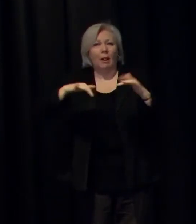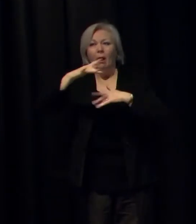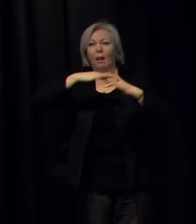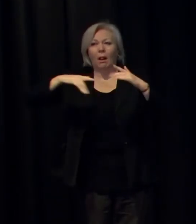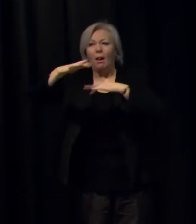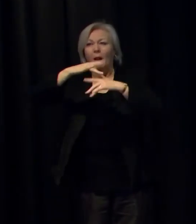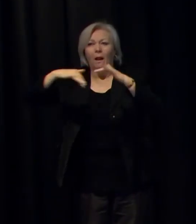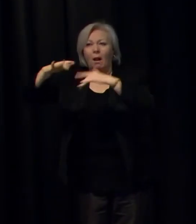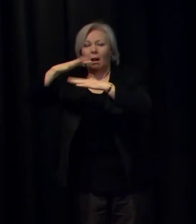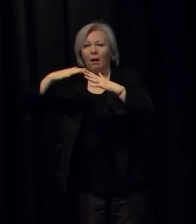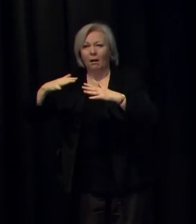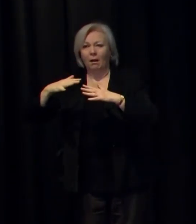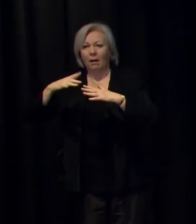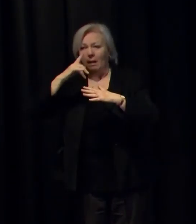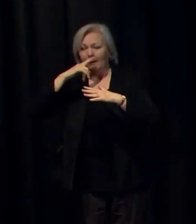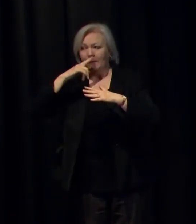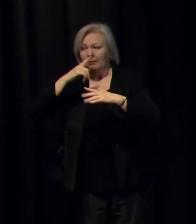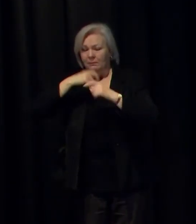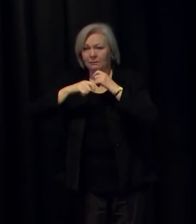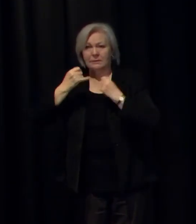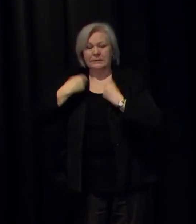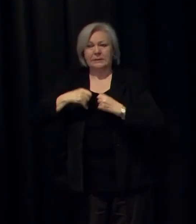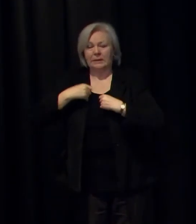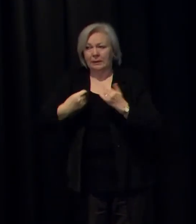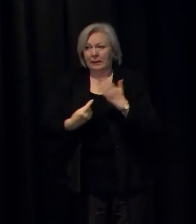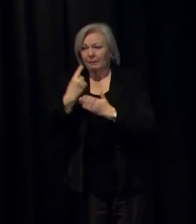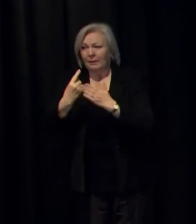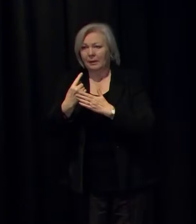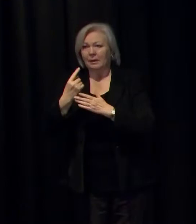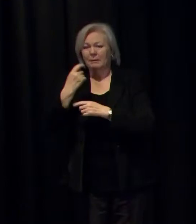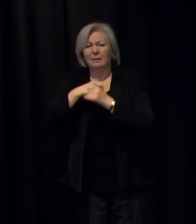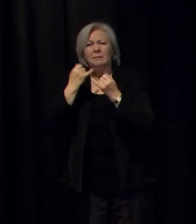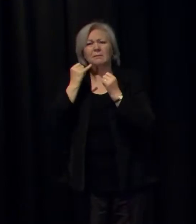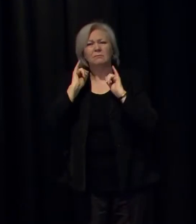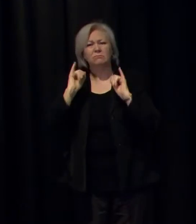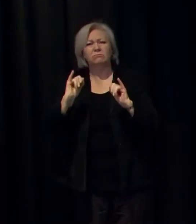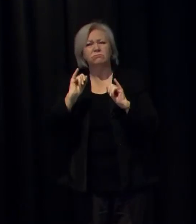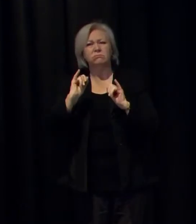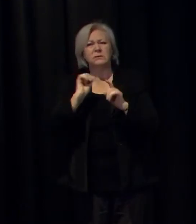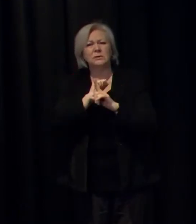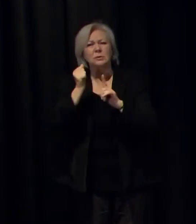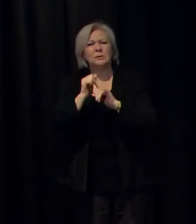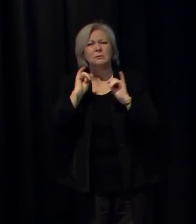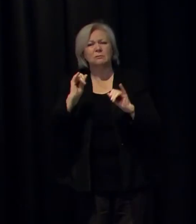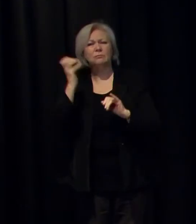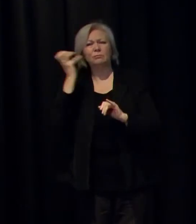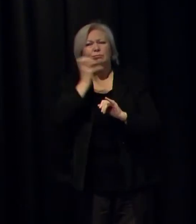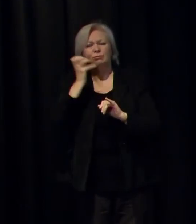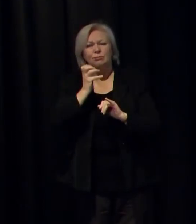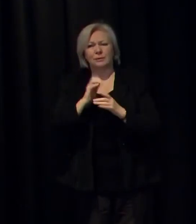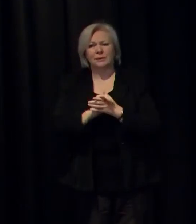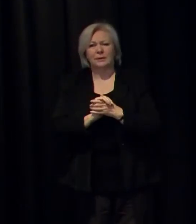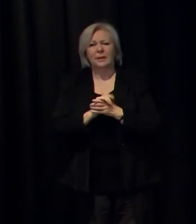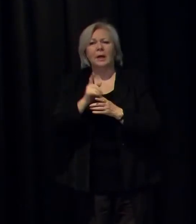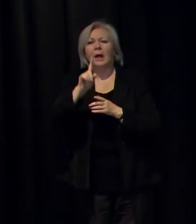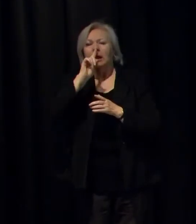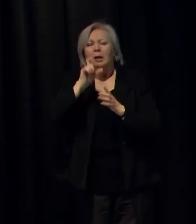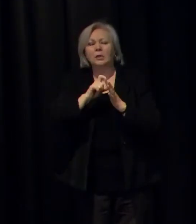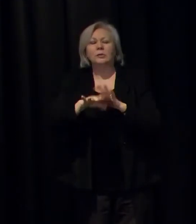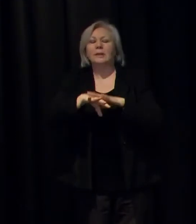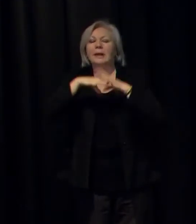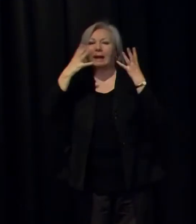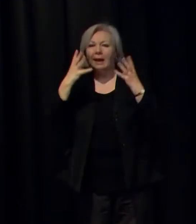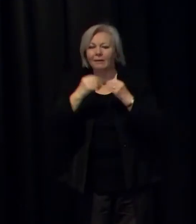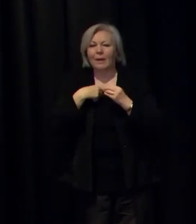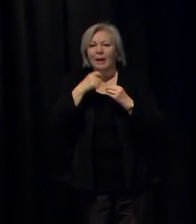people becoming too sick, and then it gets really, really challenging. And look, and I'm sorry that when you do more, you can't do everything. We're doing some